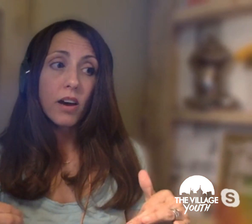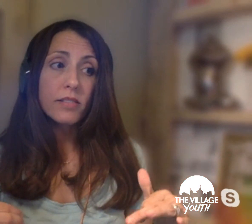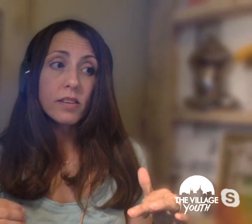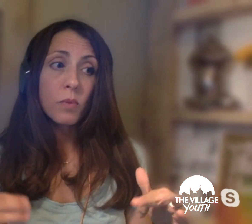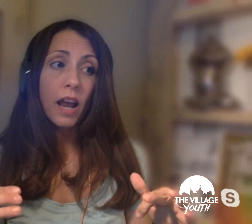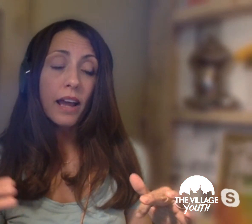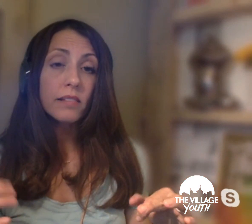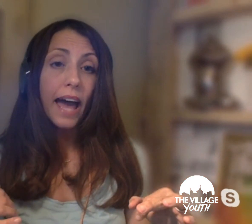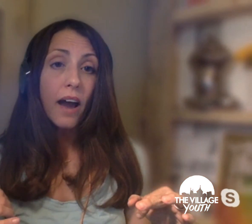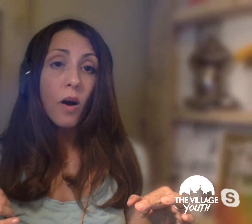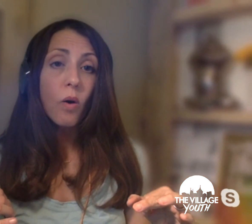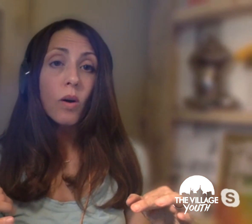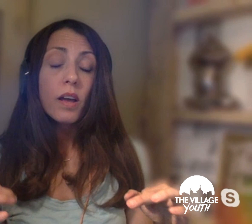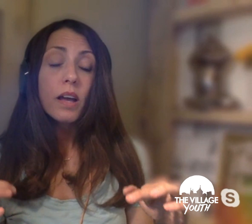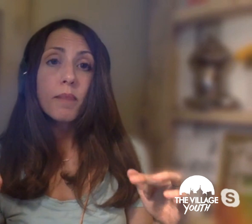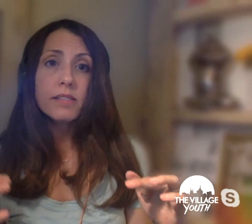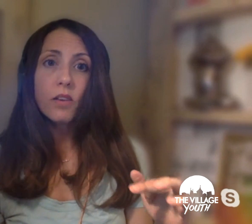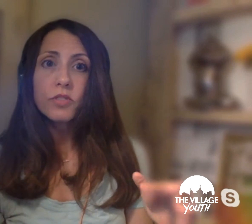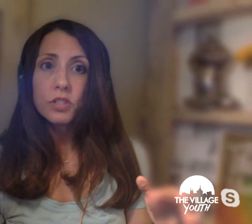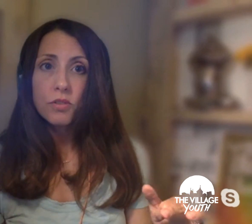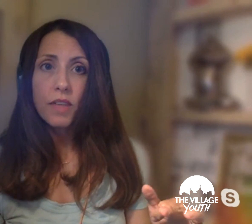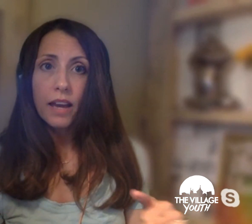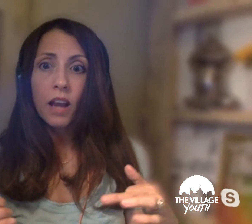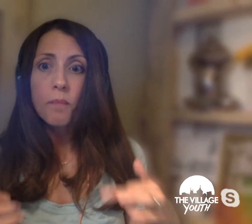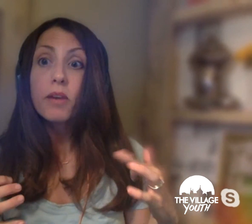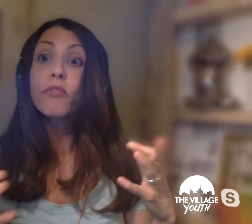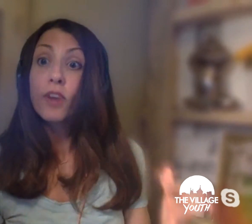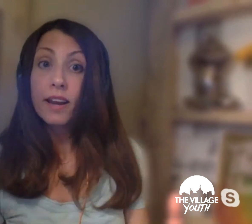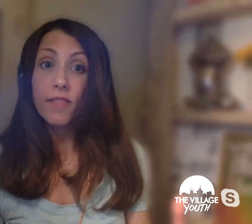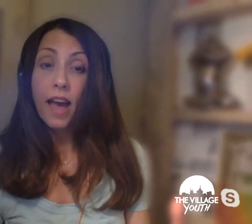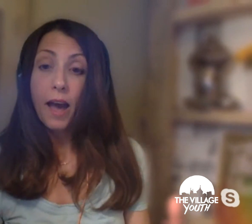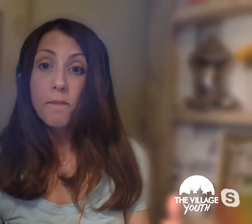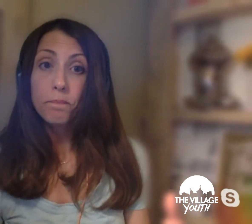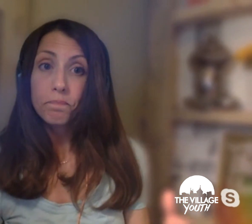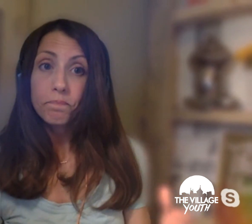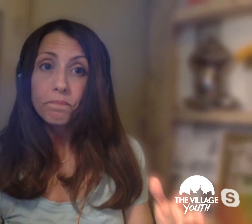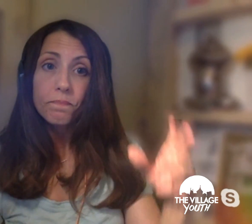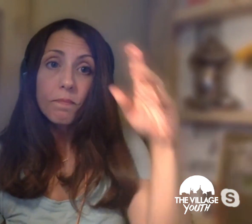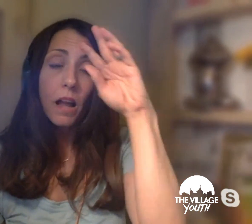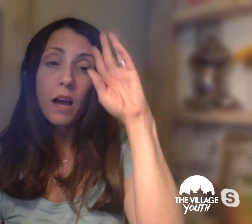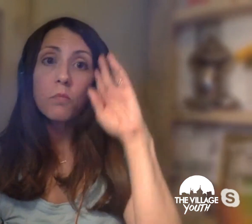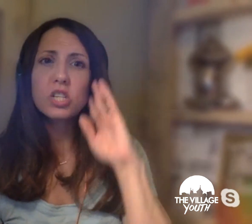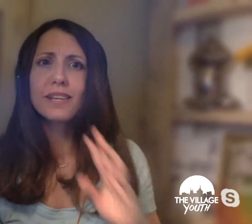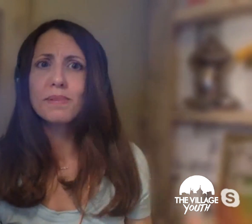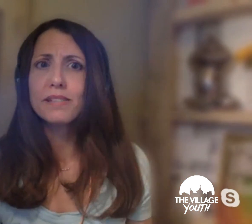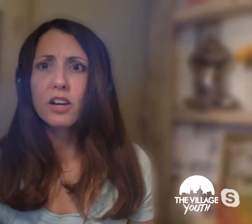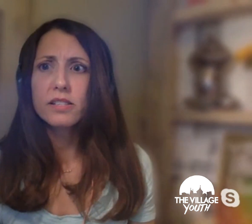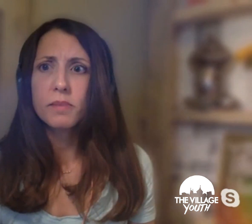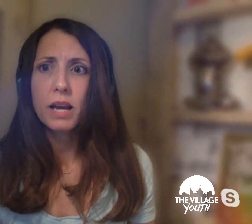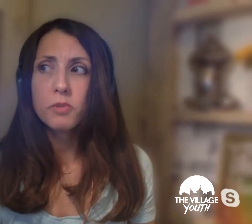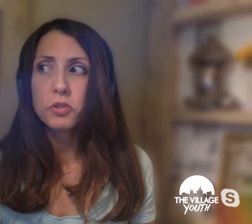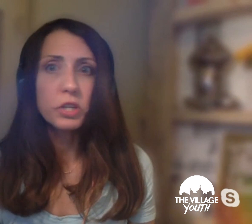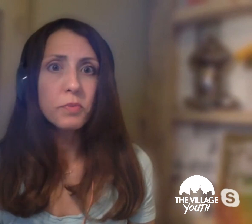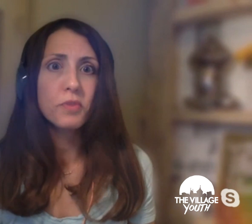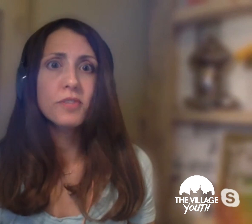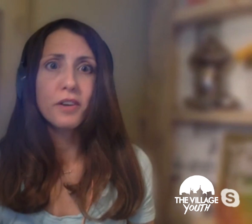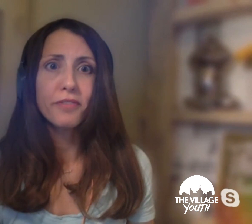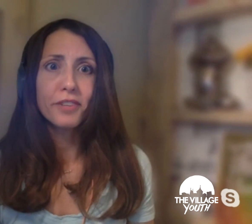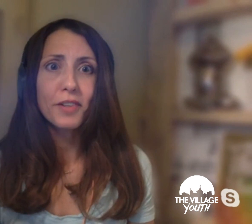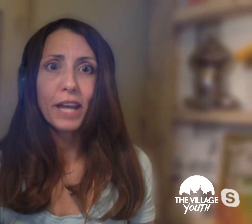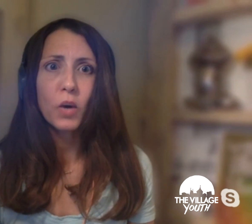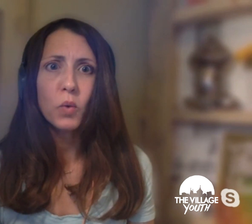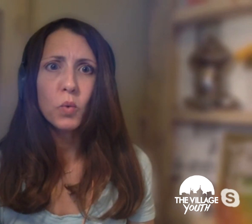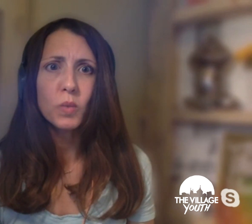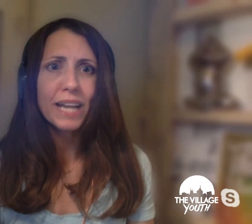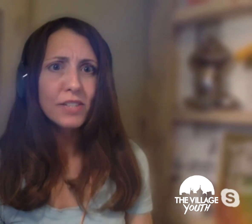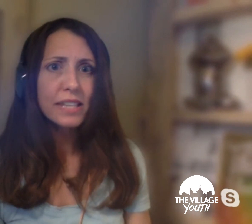be with my thoughts. And when I allow myself to do that and not be afraid of that, can be scary sometimes. You're alone with